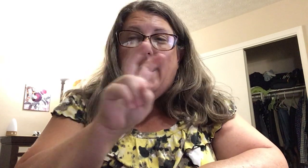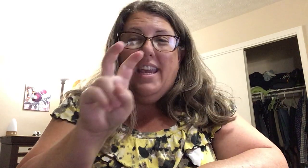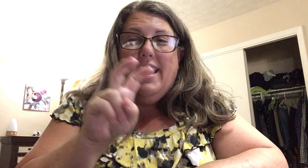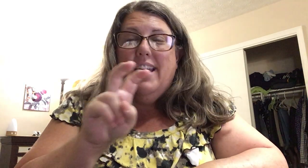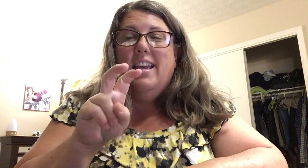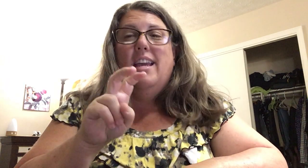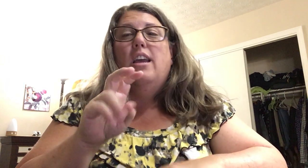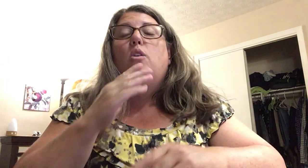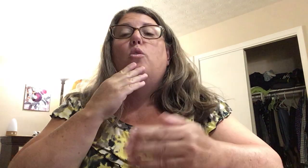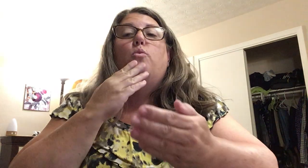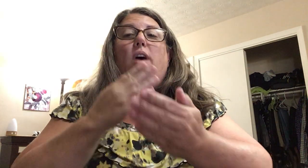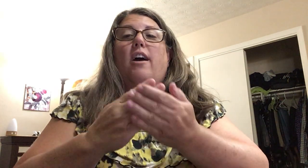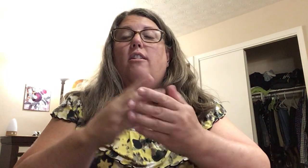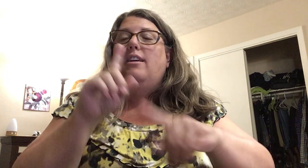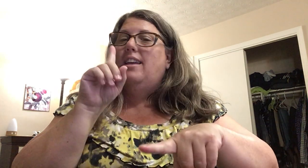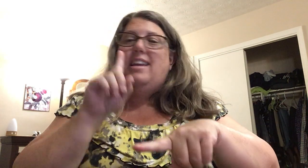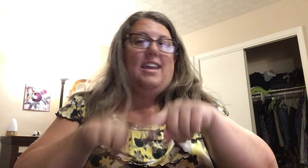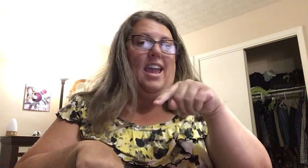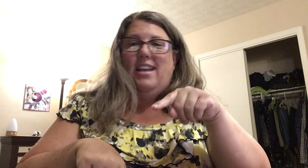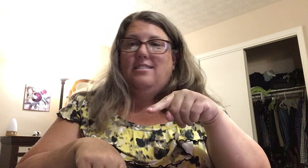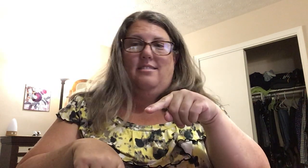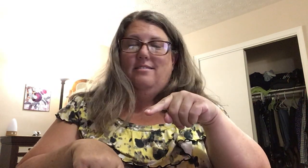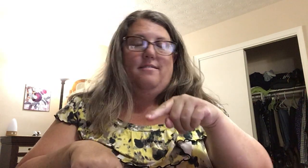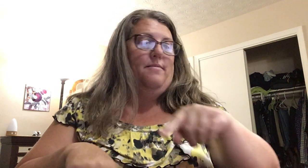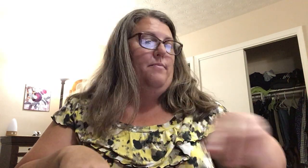read well, can't.